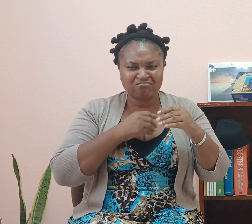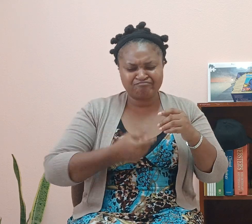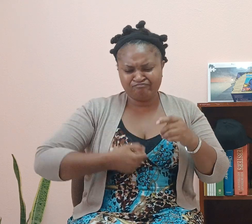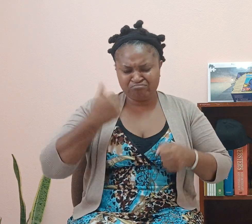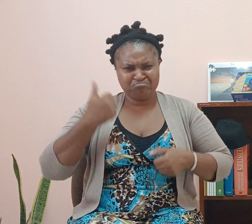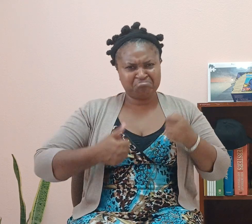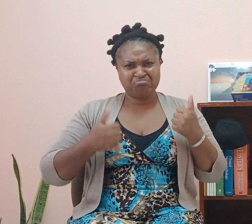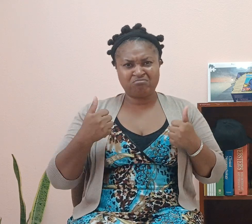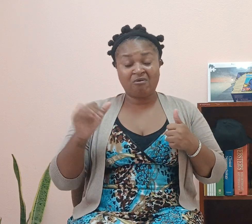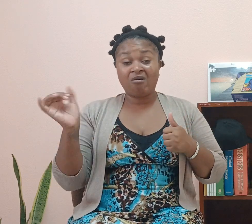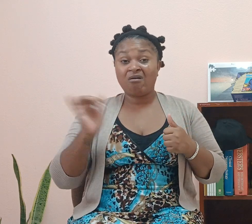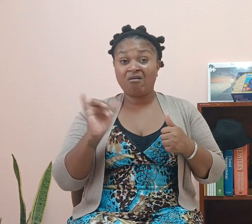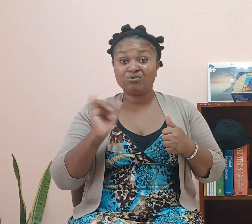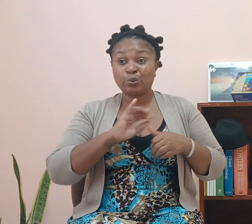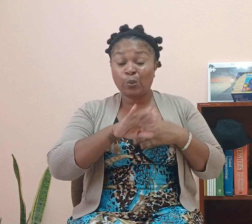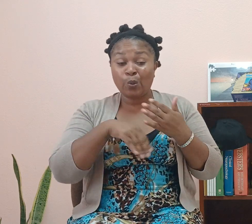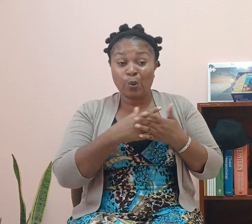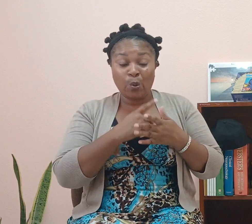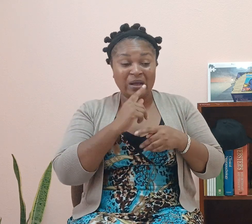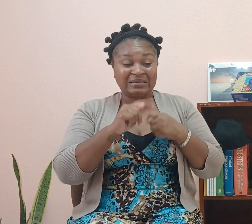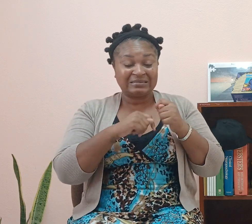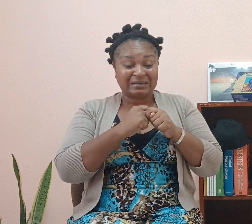well as all types of evil behavior.